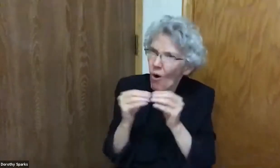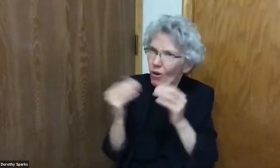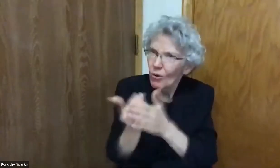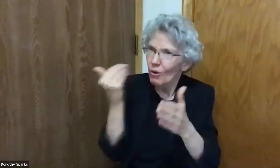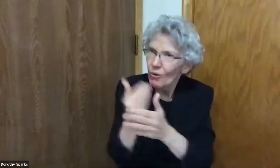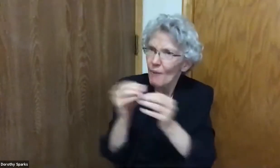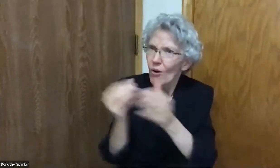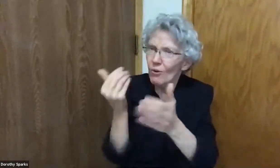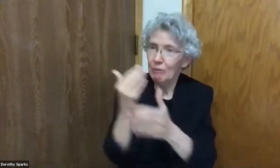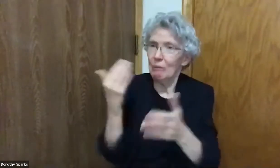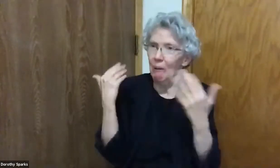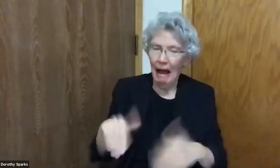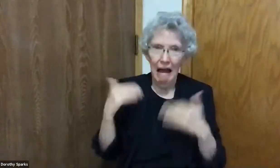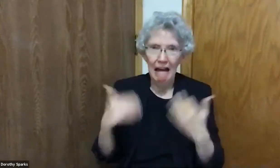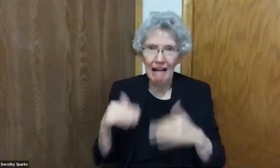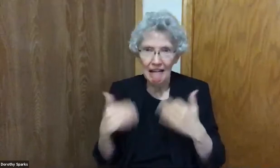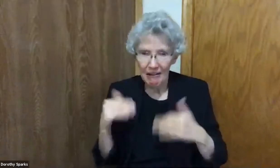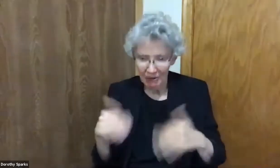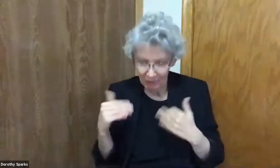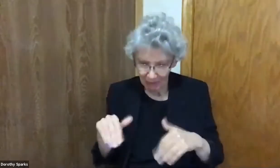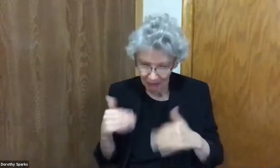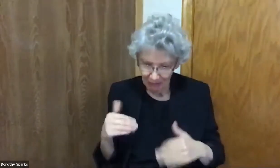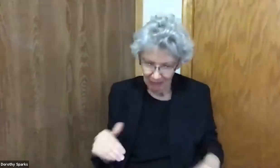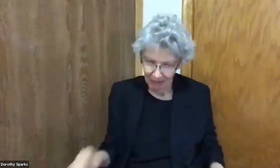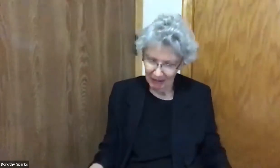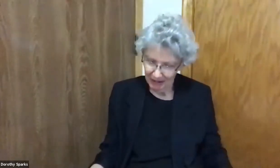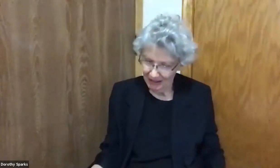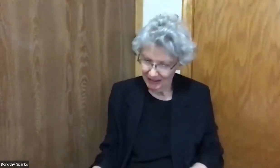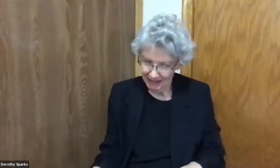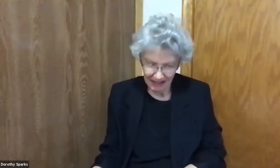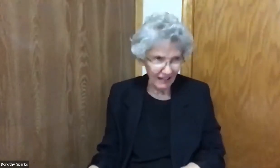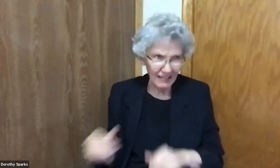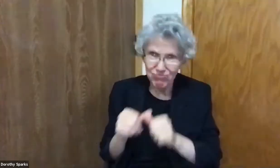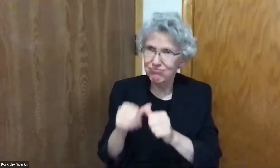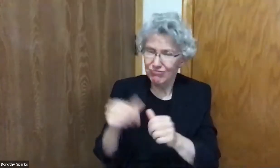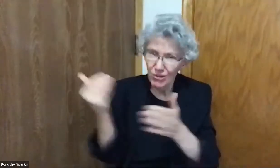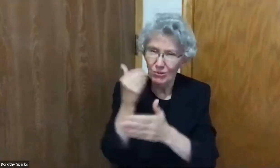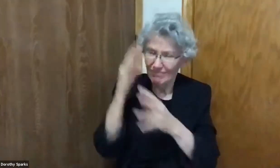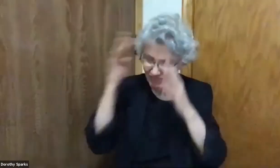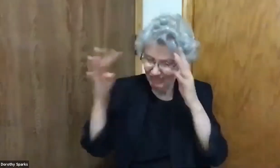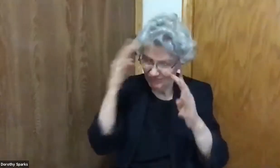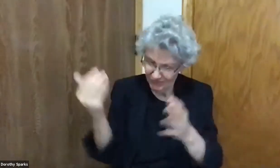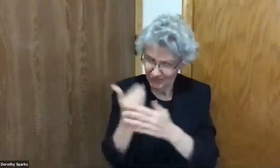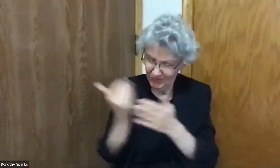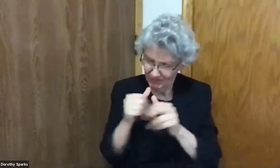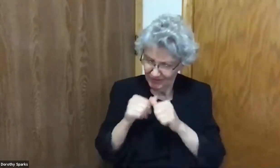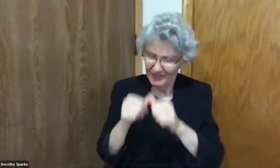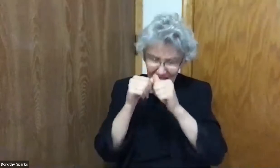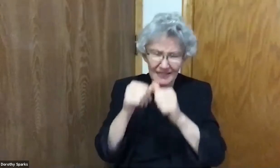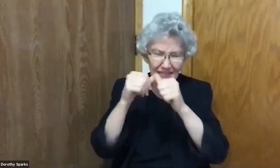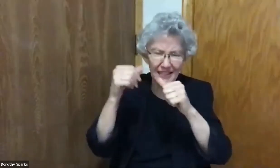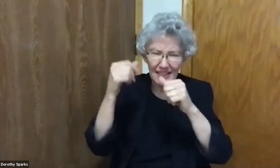like. I can't imagine what new technology will be developed than what we have been